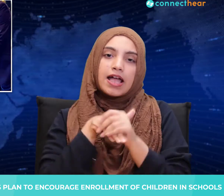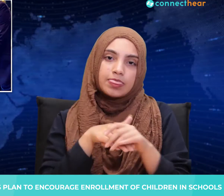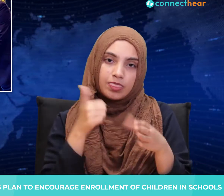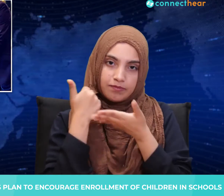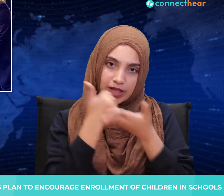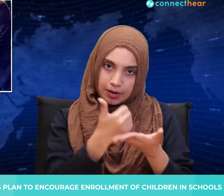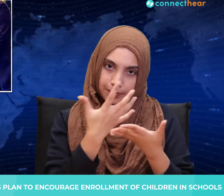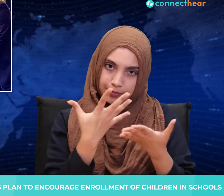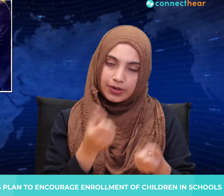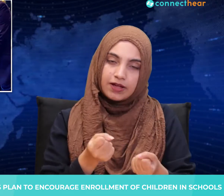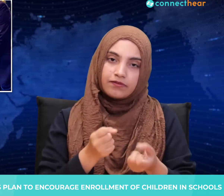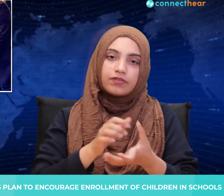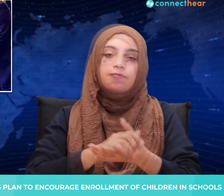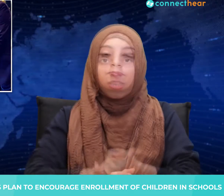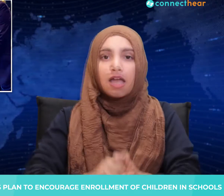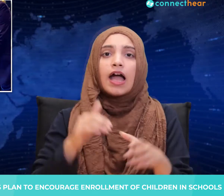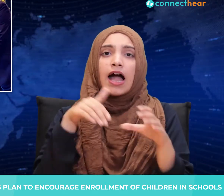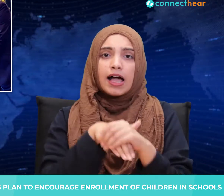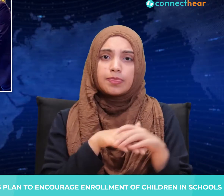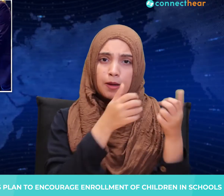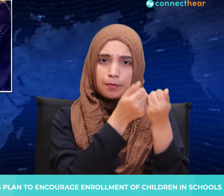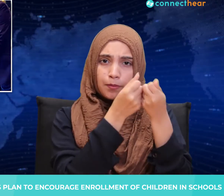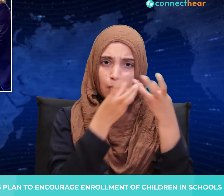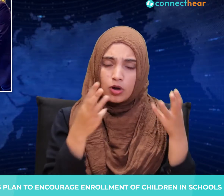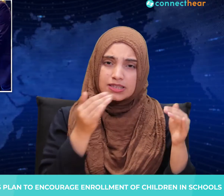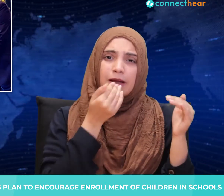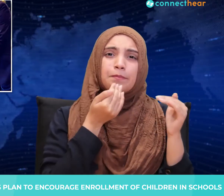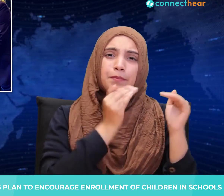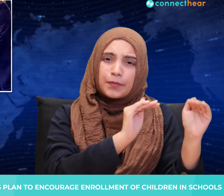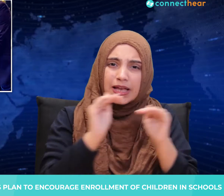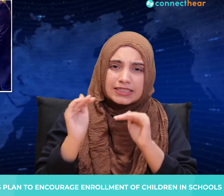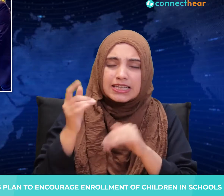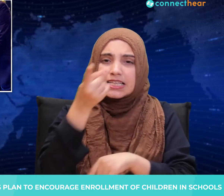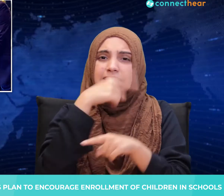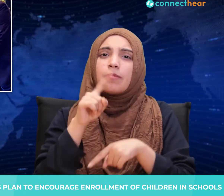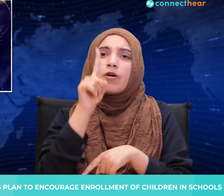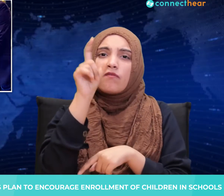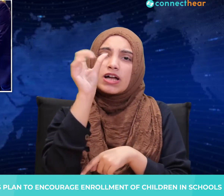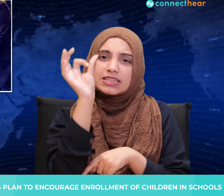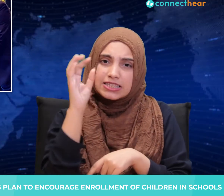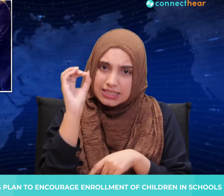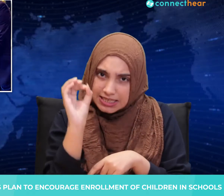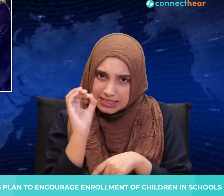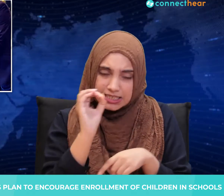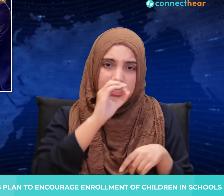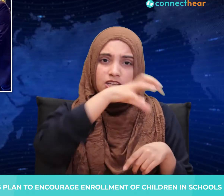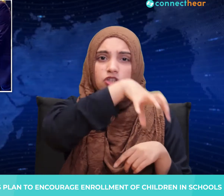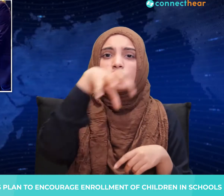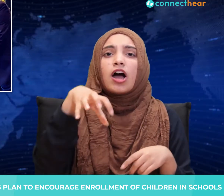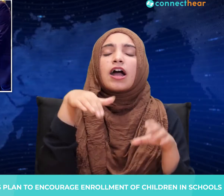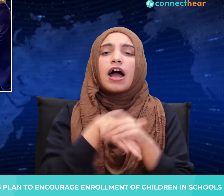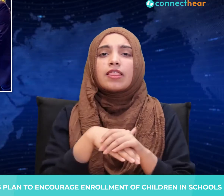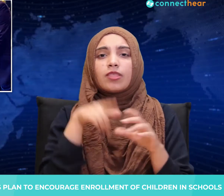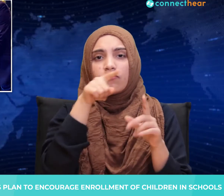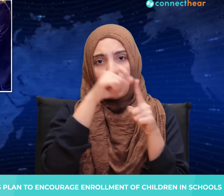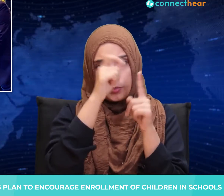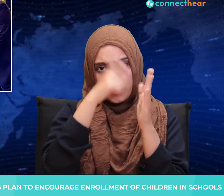levels. Rolled out nationwide in 160 districts, the program has been structured